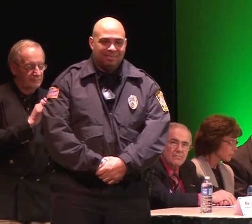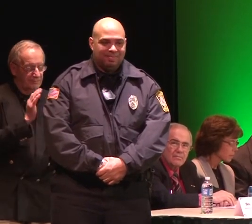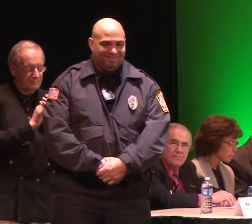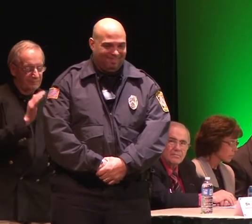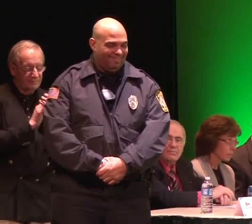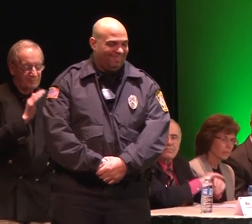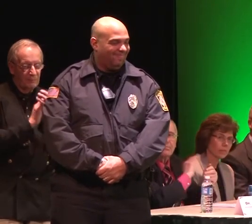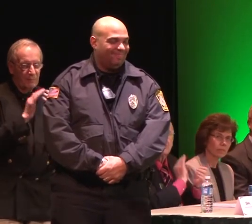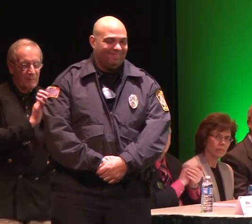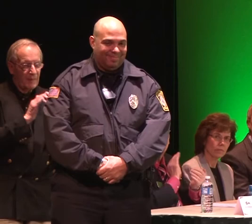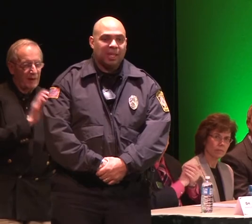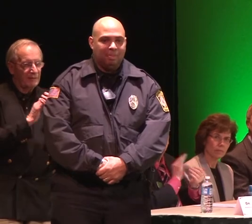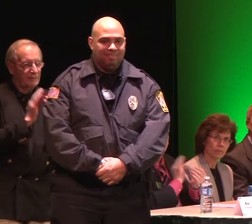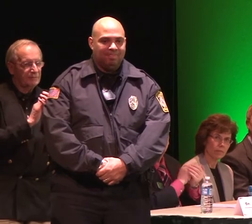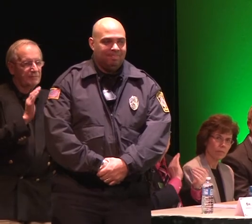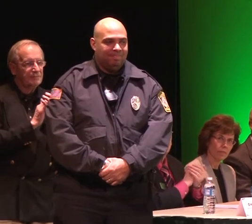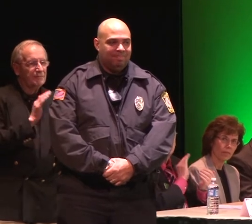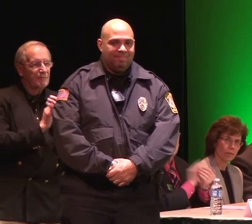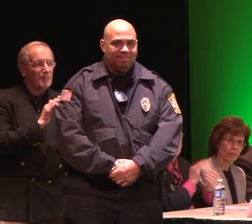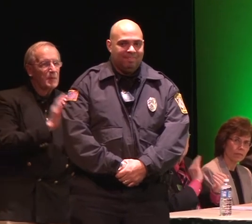Desjardins.